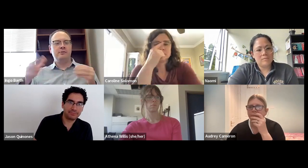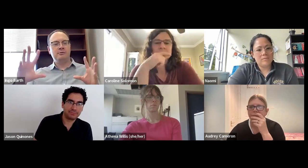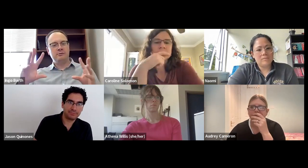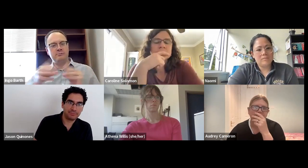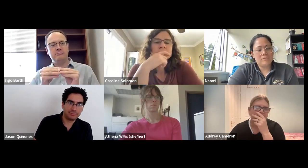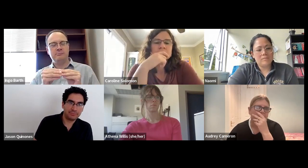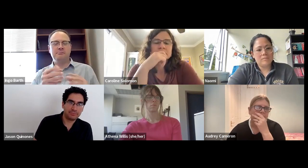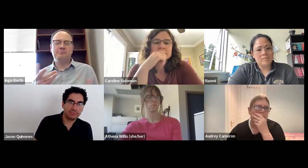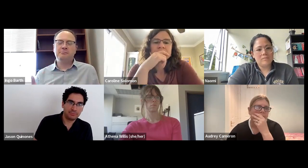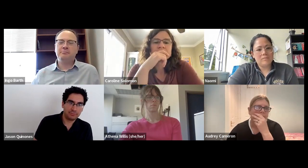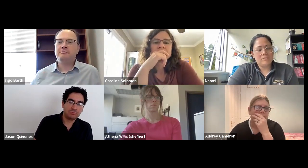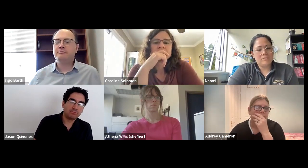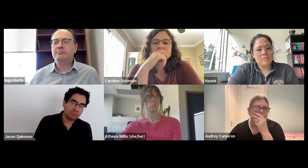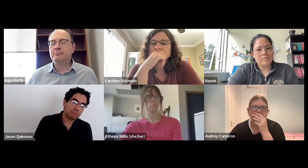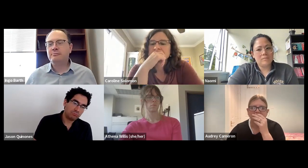Something like this.